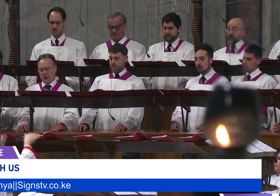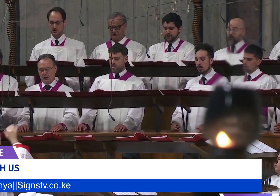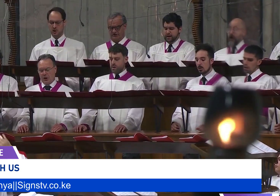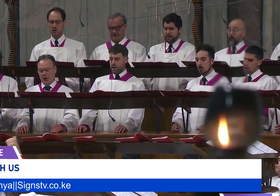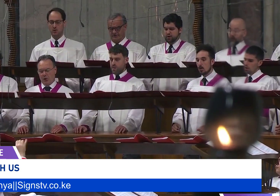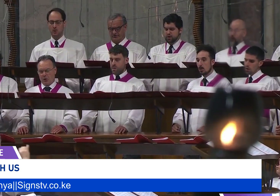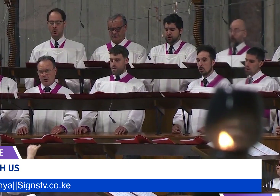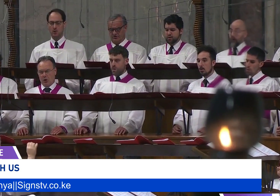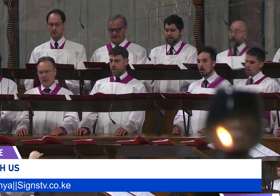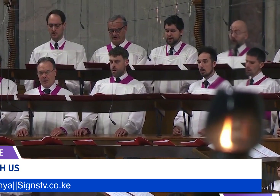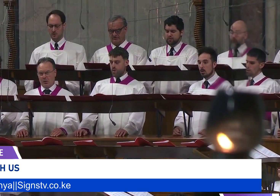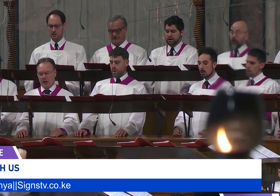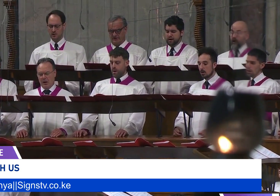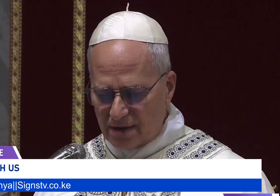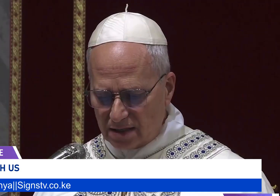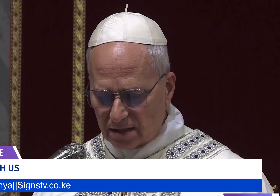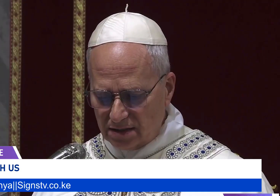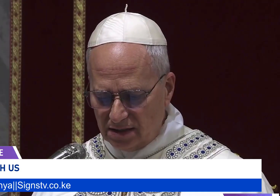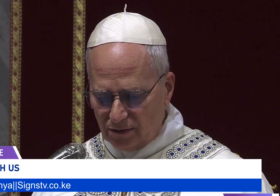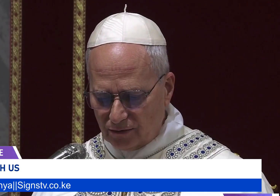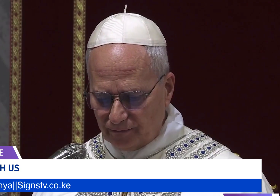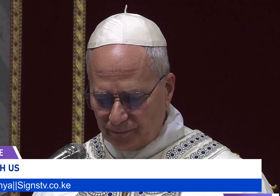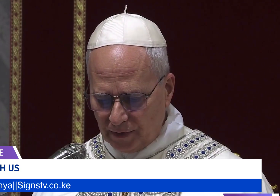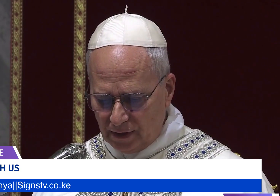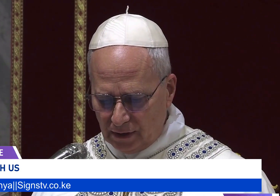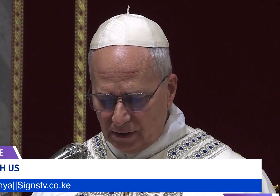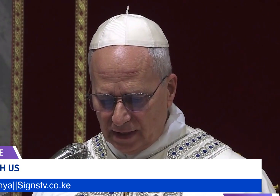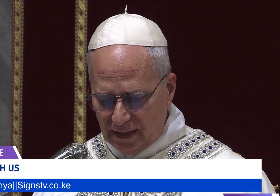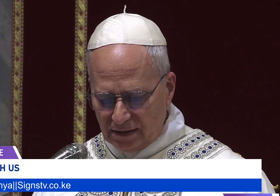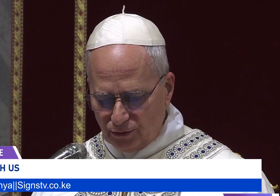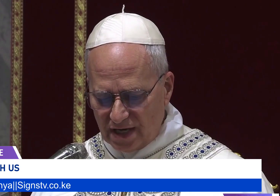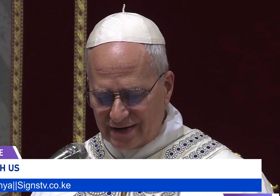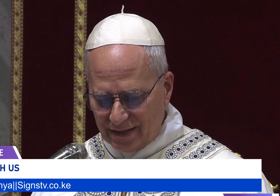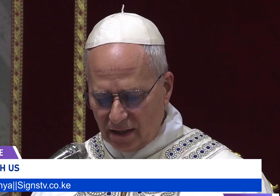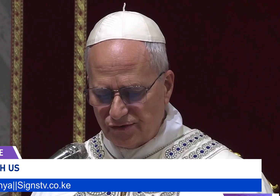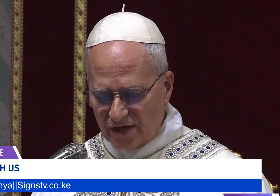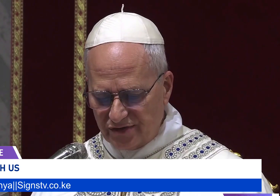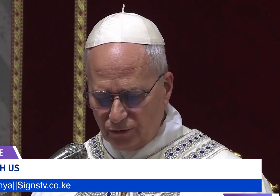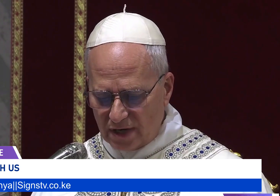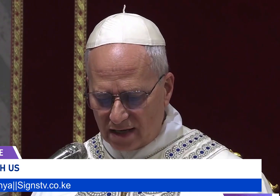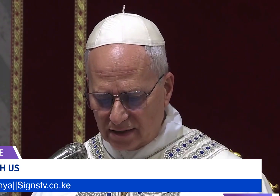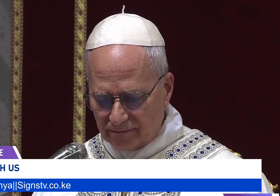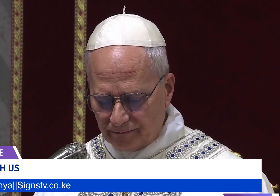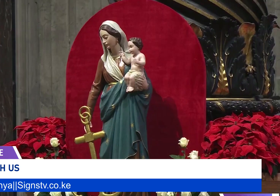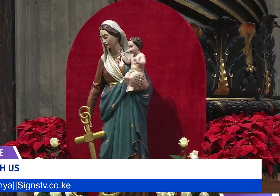La liturgia dei primi vespri della Madre di Dio è di una ricchezza singolare.